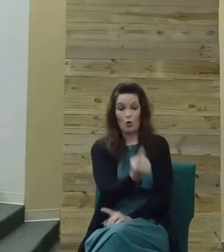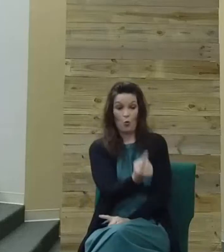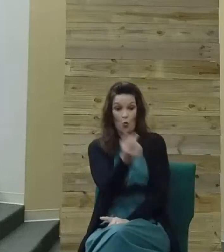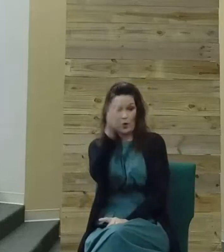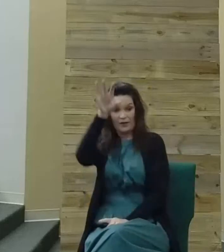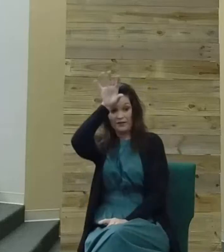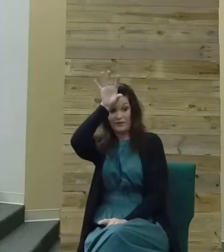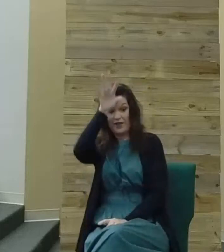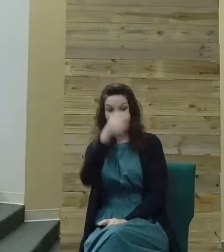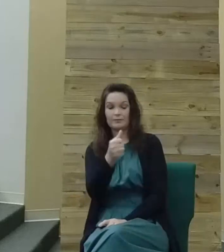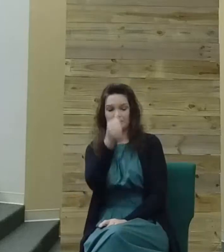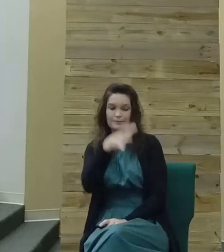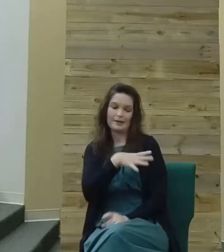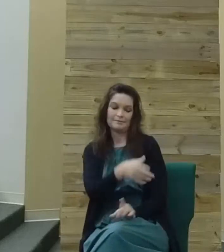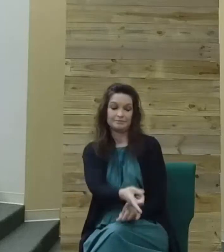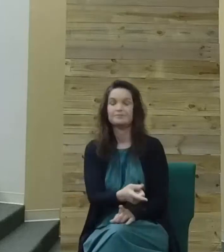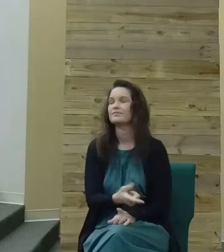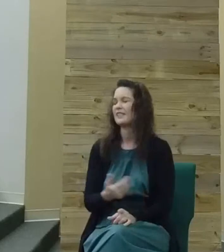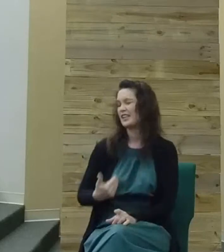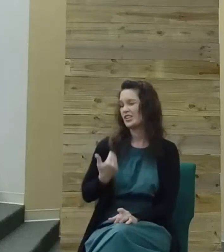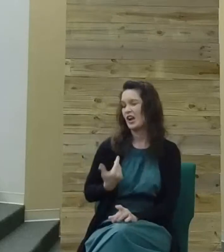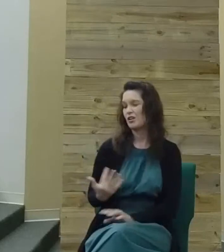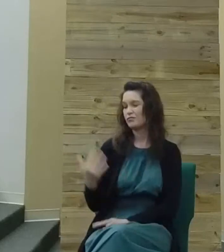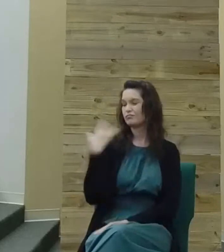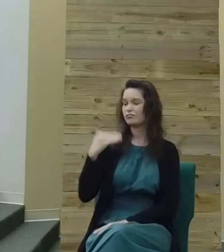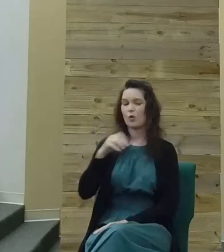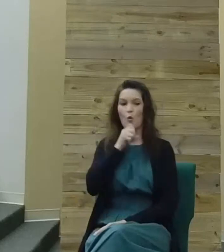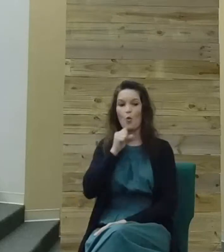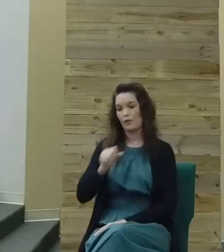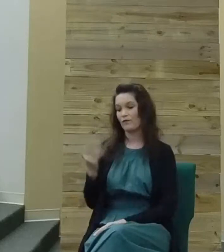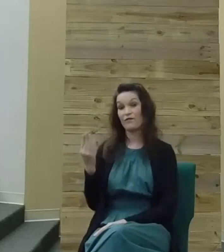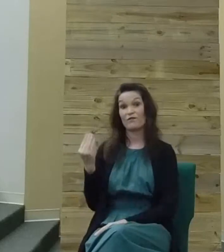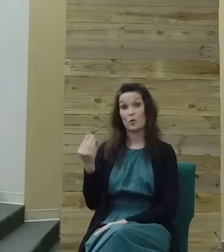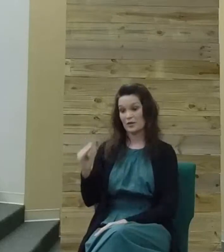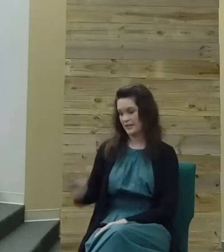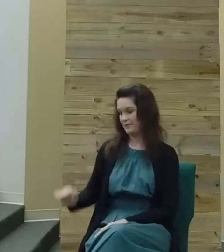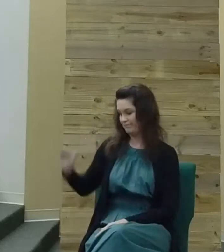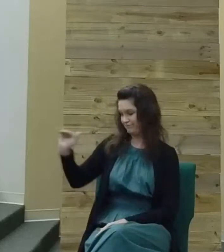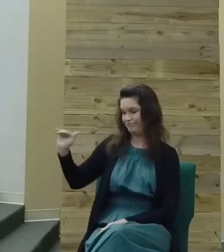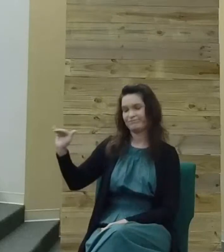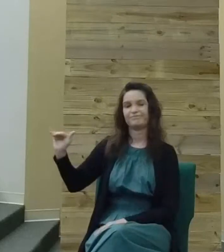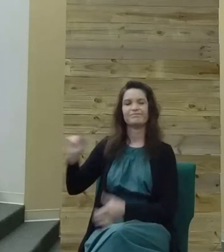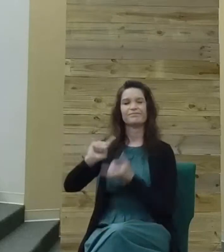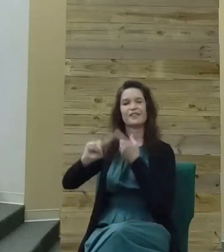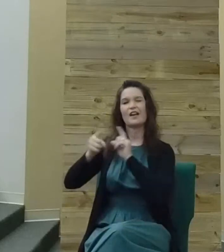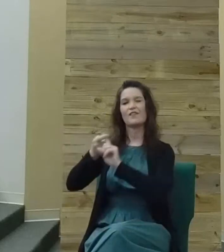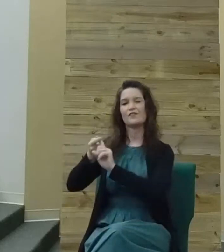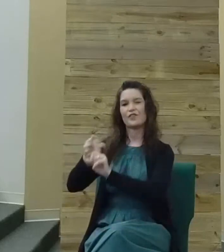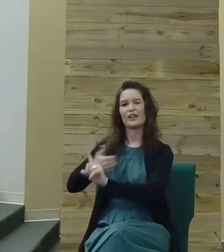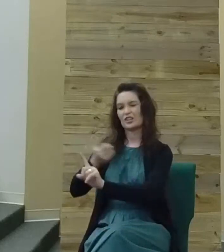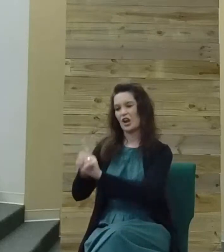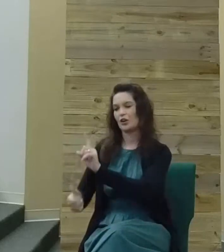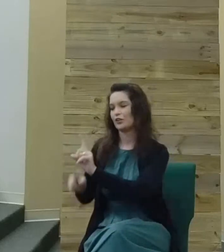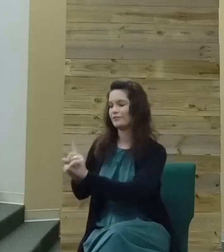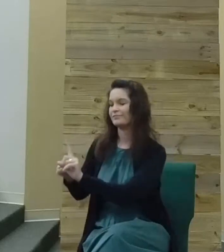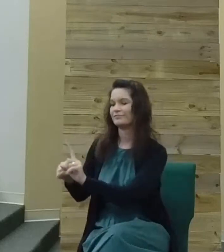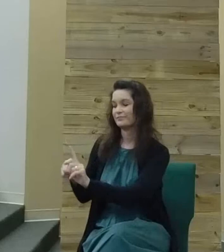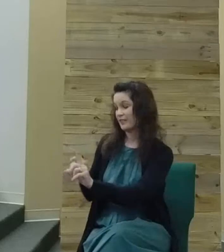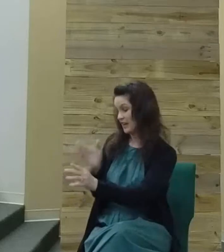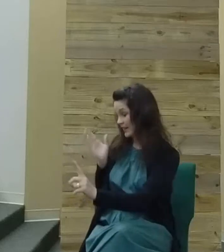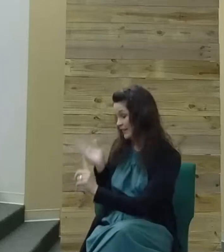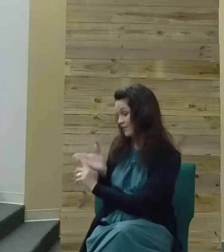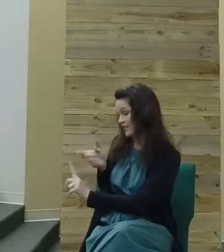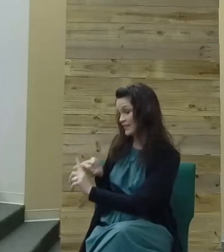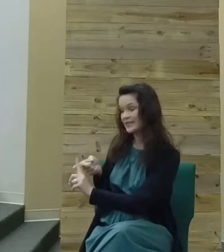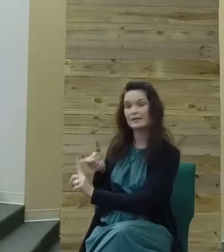firemen. And in his younger life, when he was 14 years old, a friend who was a couple of years younger convinced